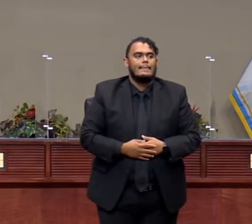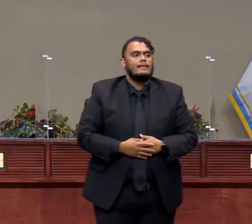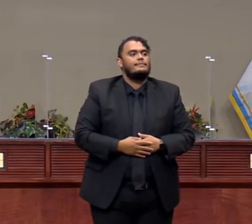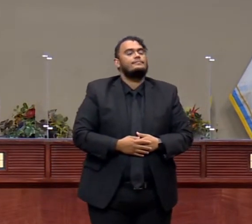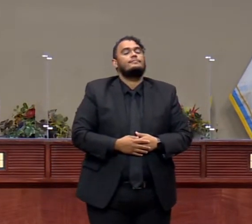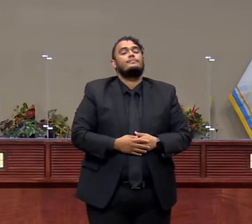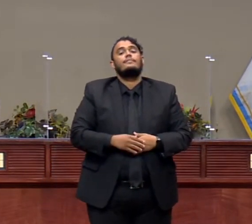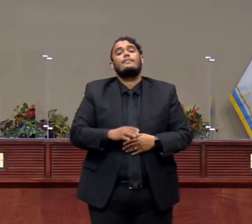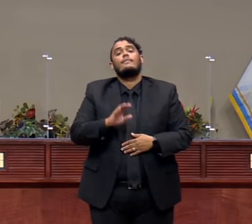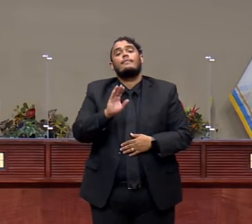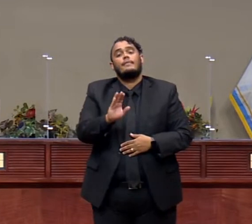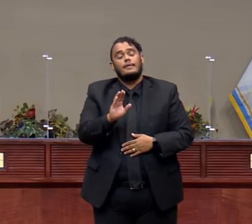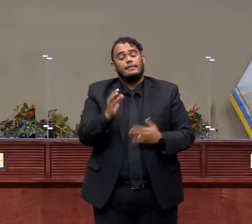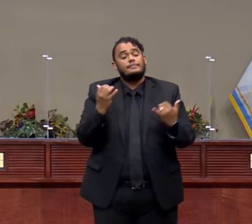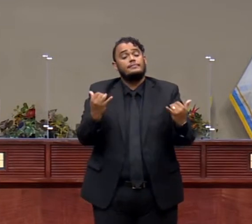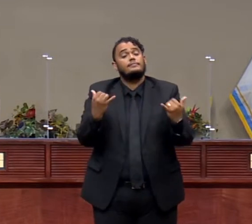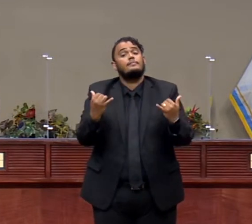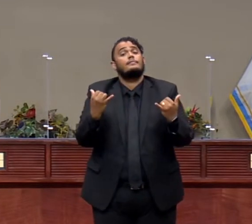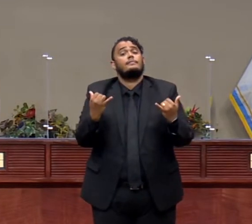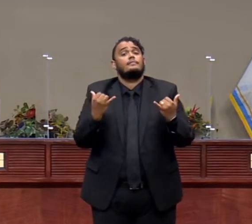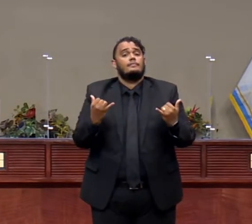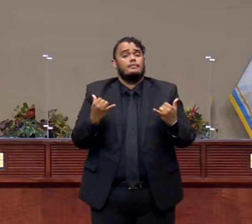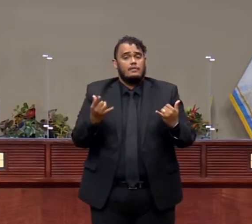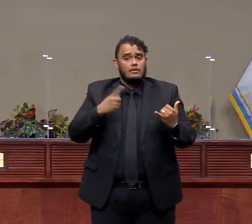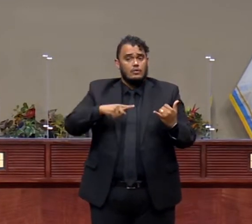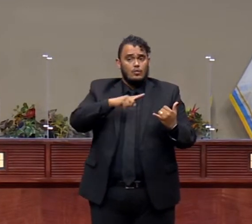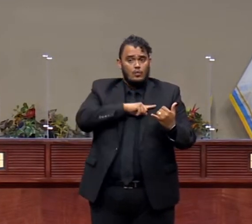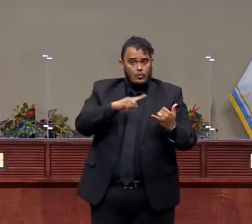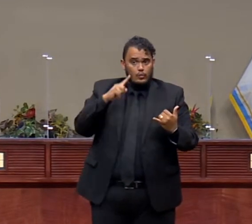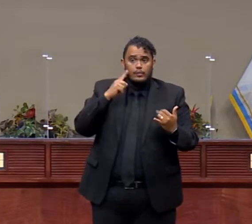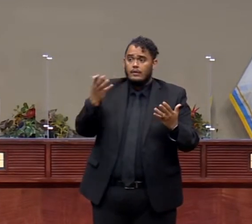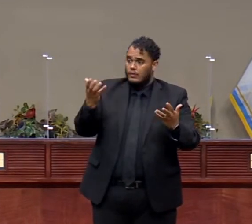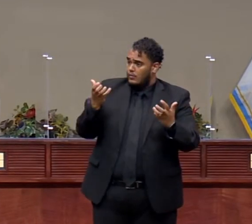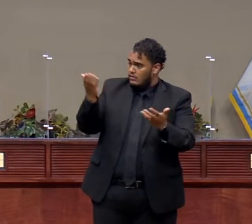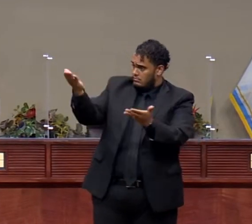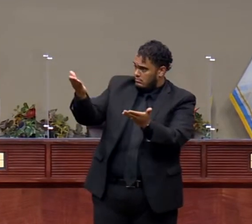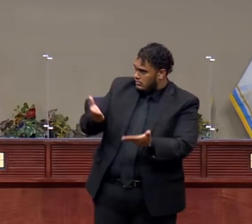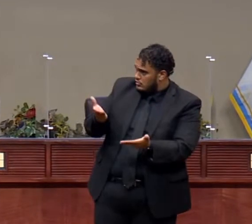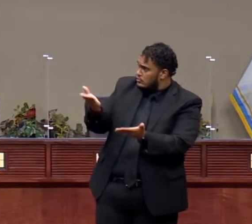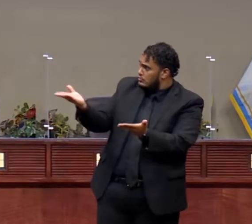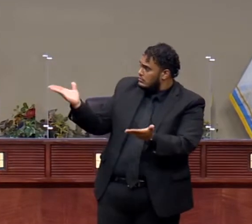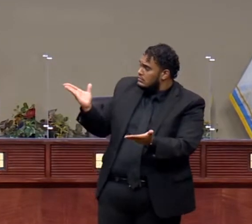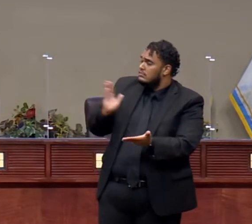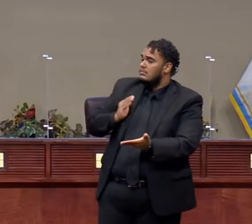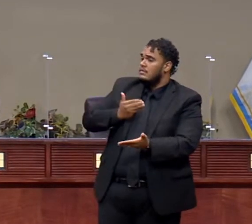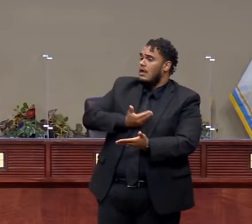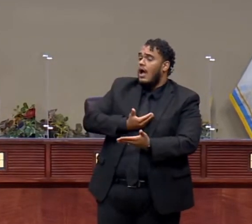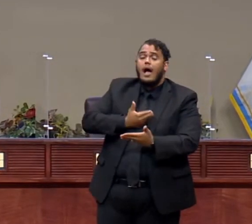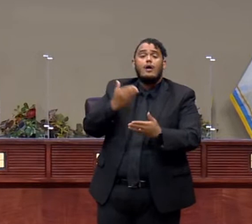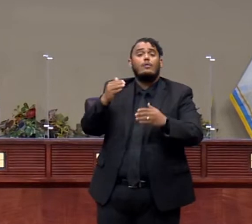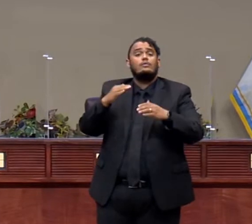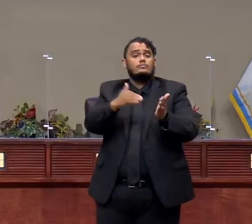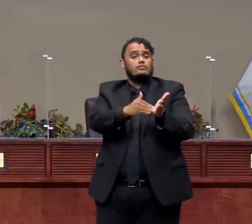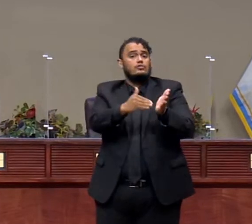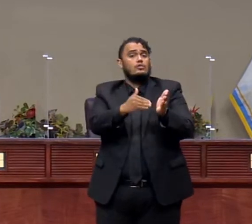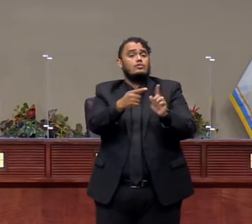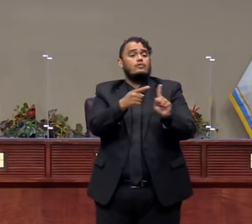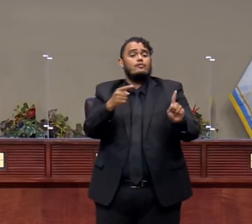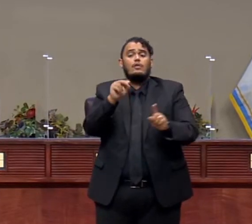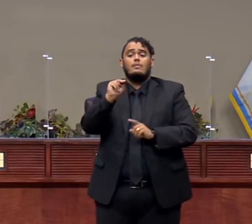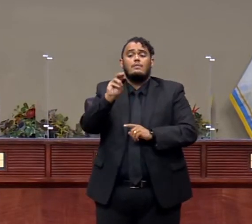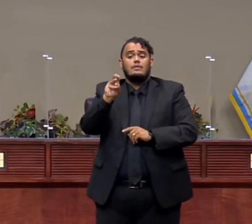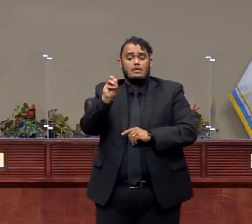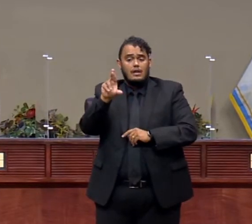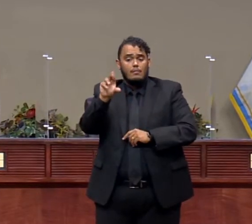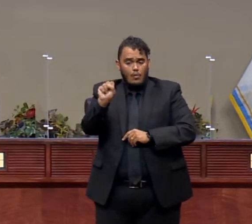And as we introduce our physicians from Nemours earlier, as parents with children under the age